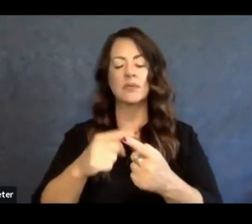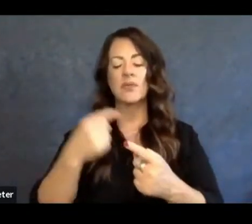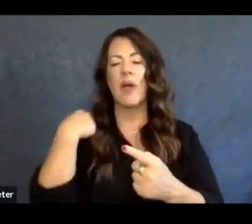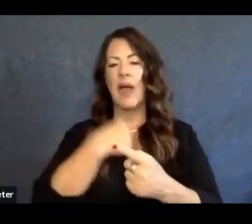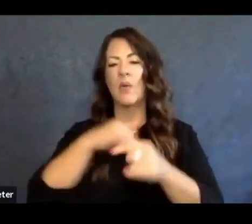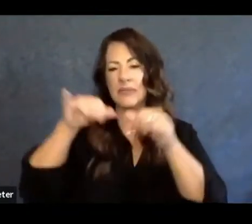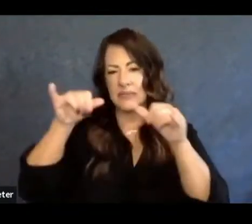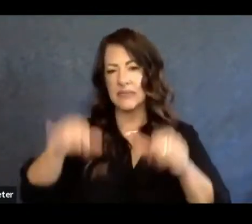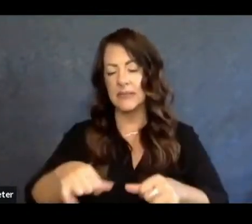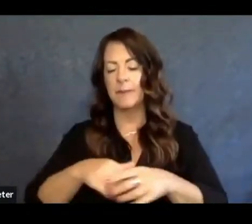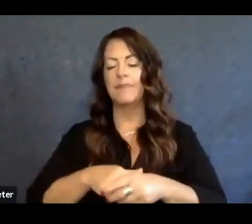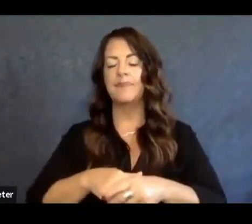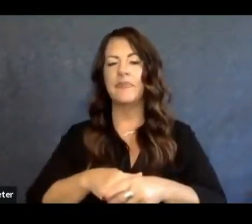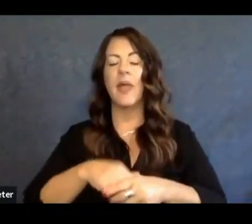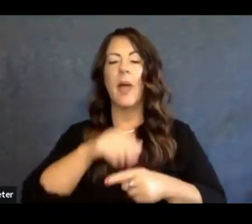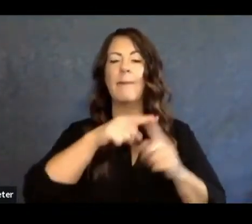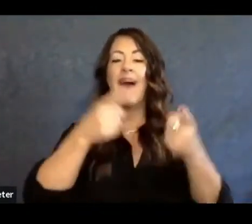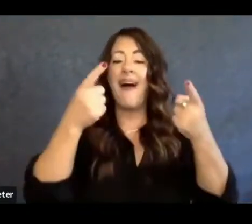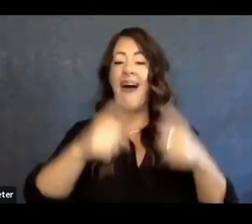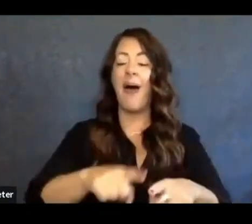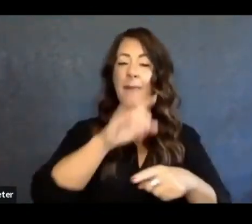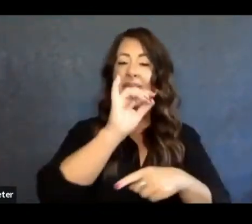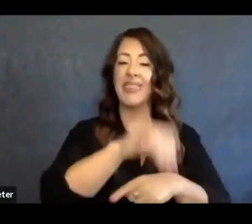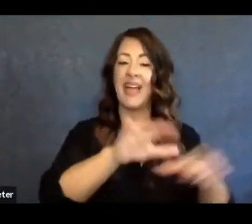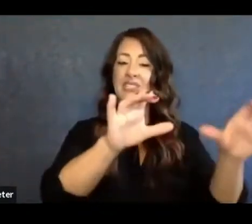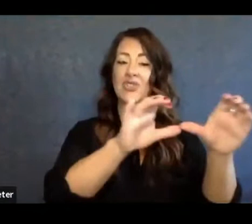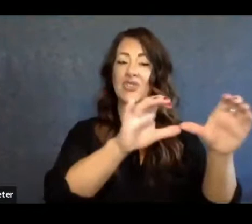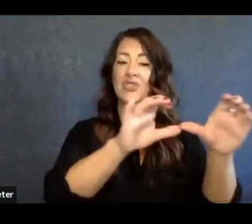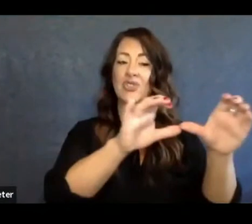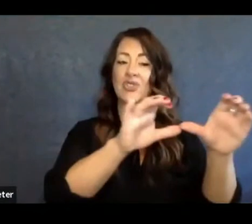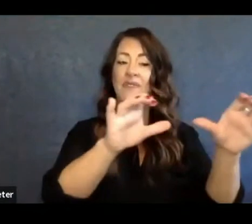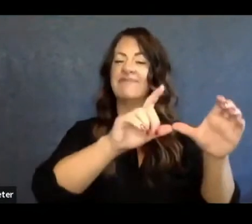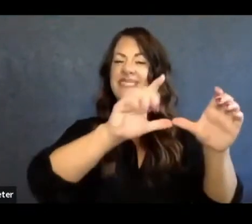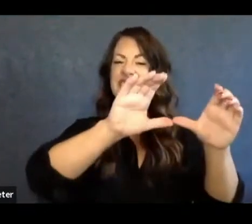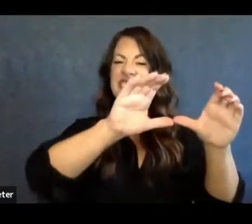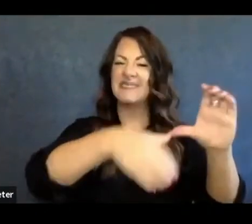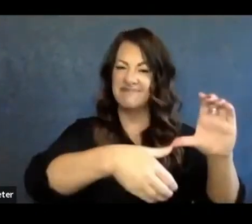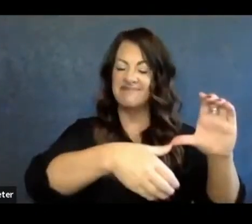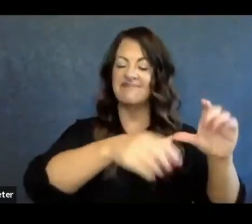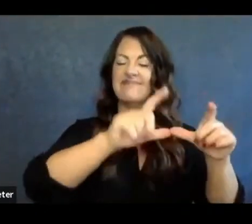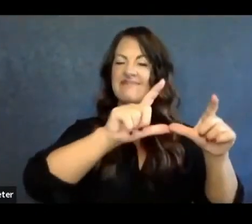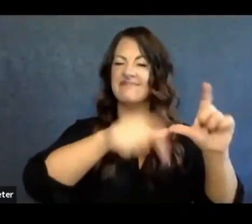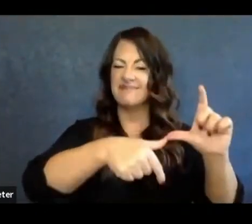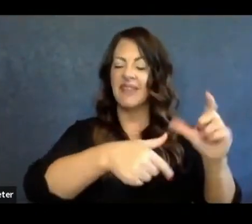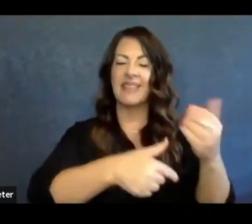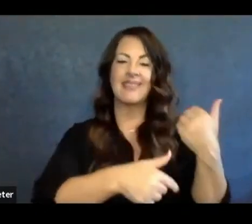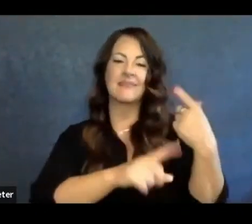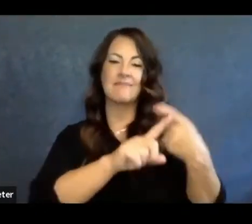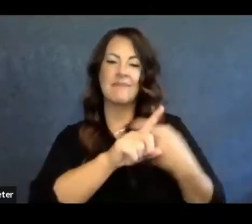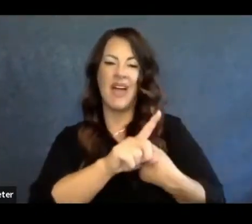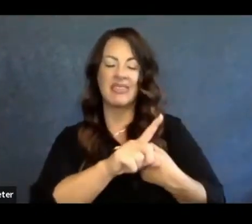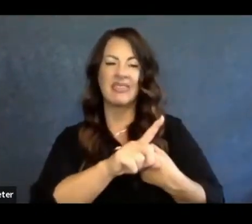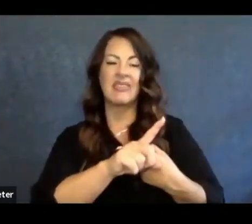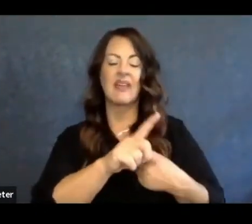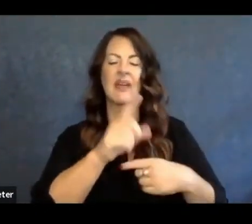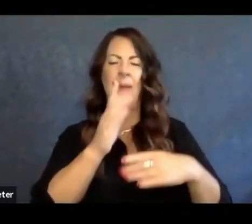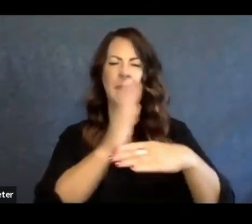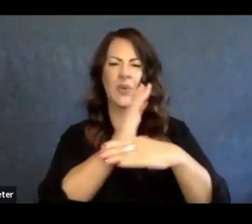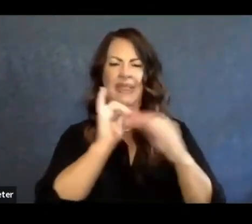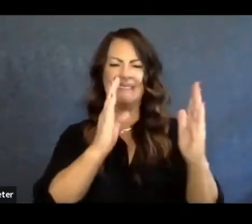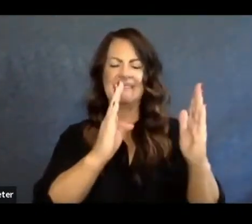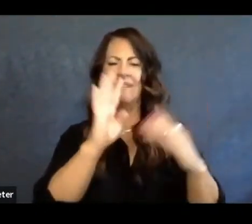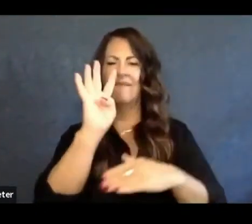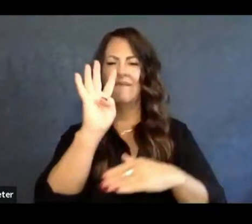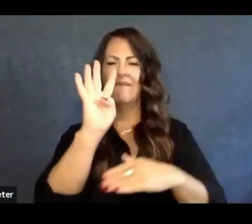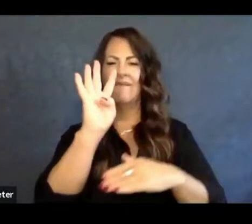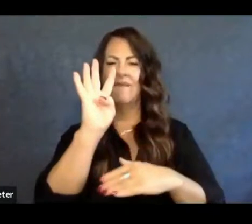the certificate expired at the end of last month, and for a series of 4 to 5 days, that certificate